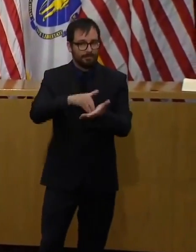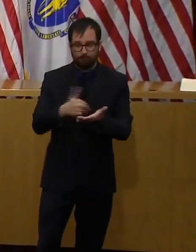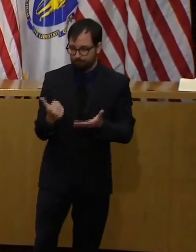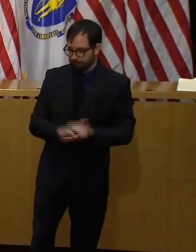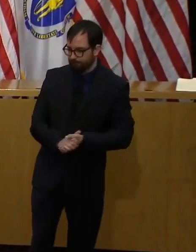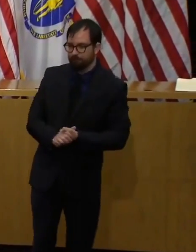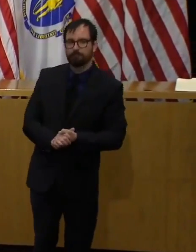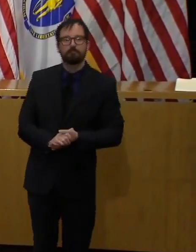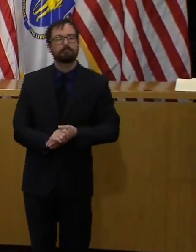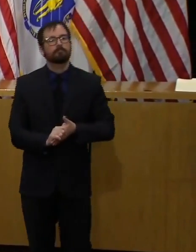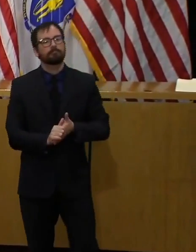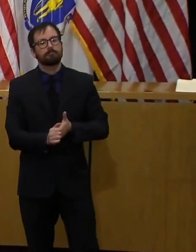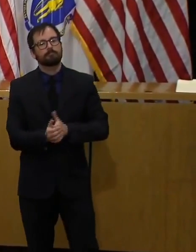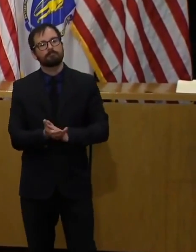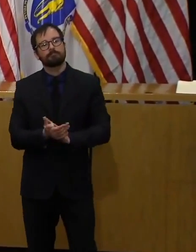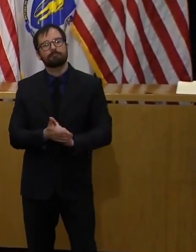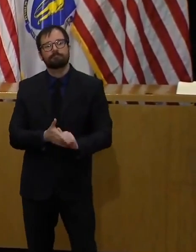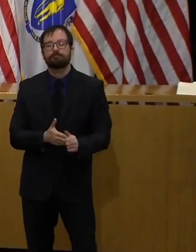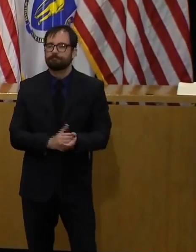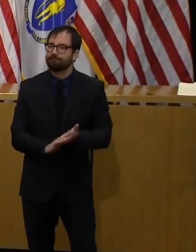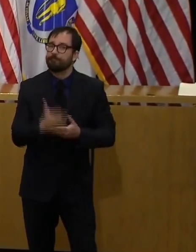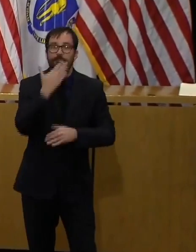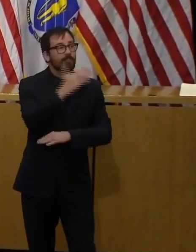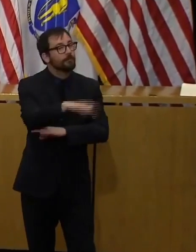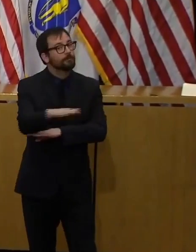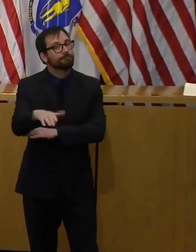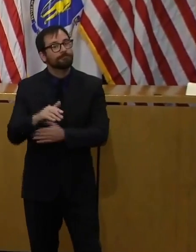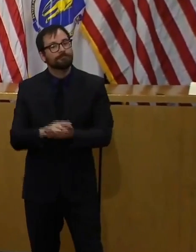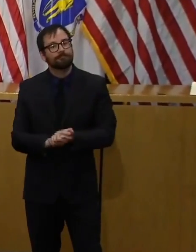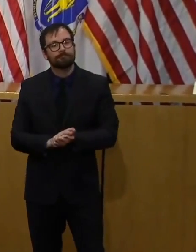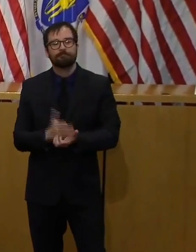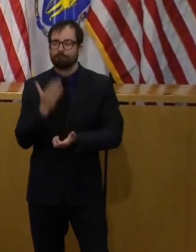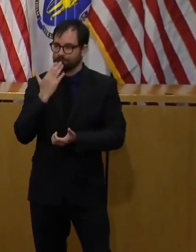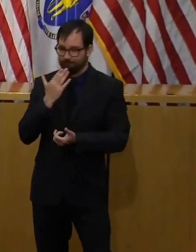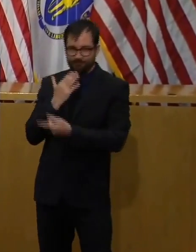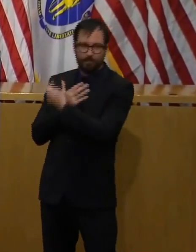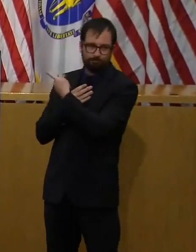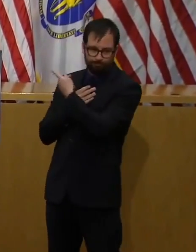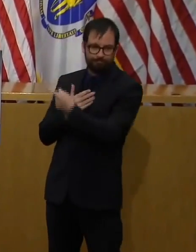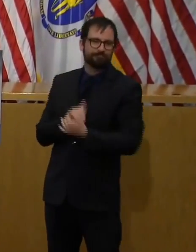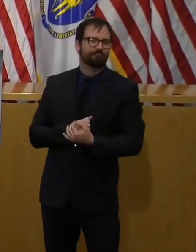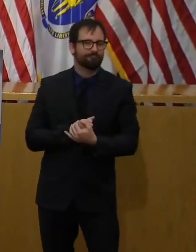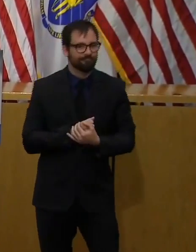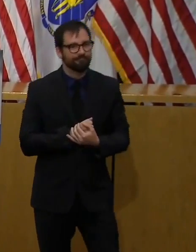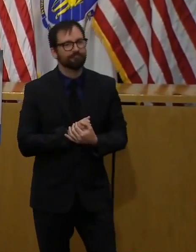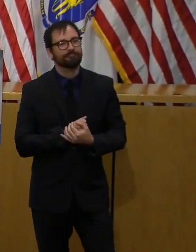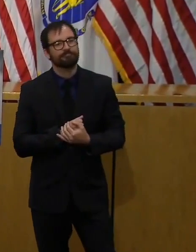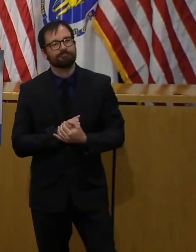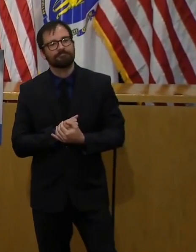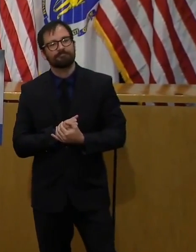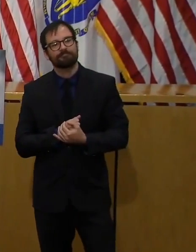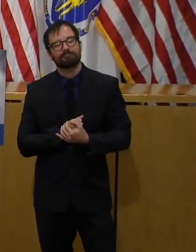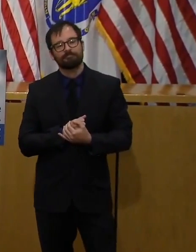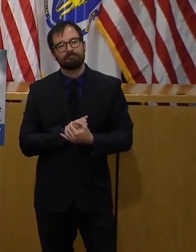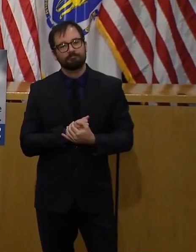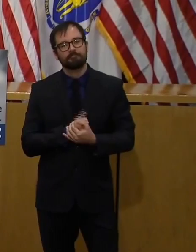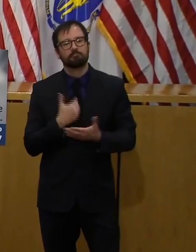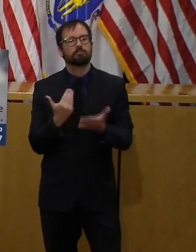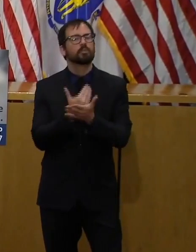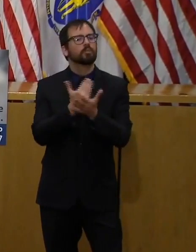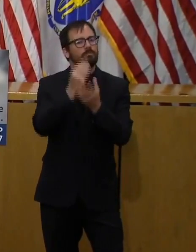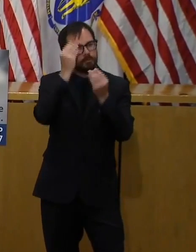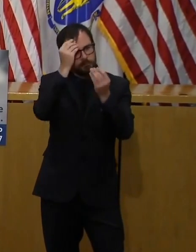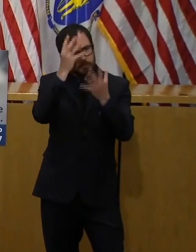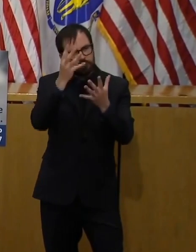Good afternoon. Thank you, Governor Baker, Lieutenant Governor. Just a couple of updates from the Command Center to augment what the Governor has